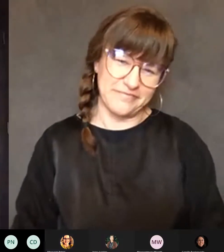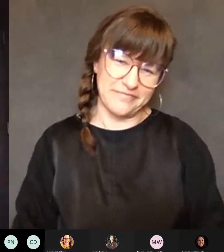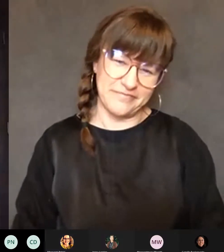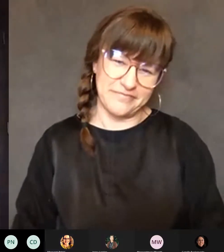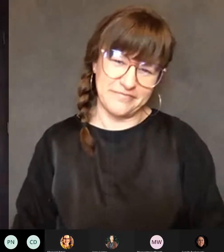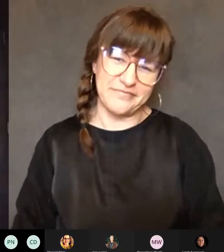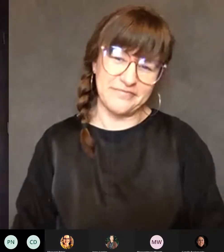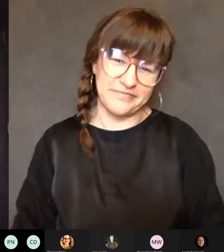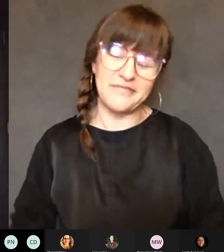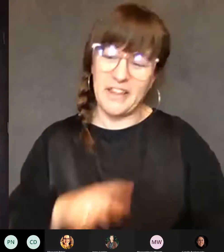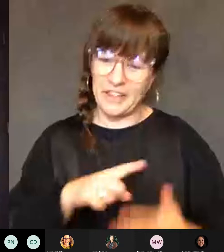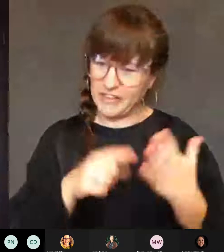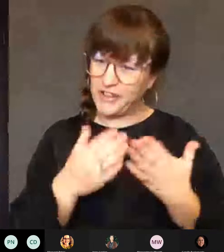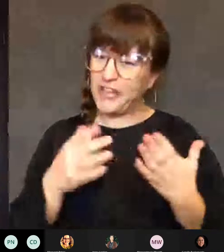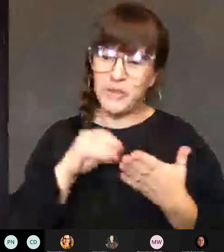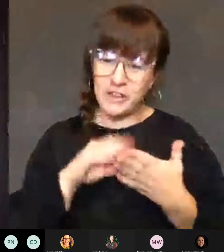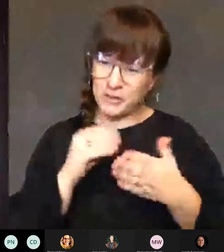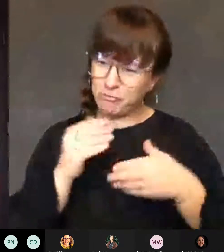These are things we learned.